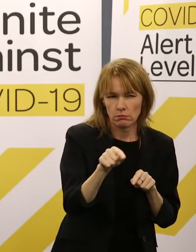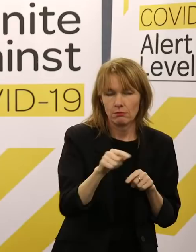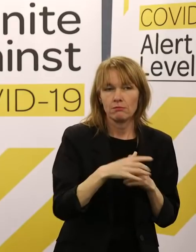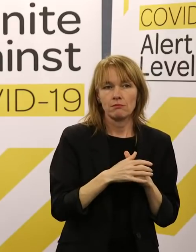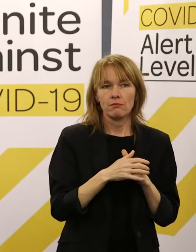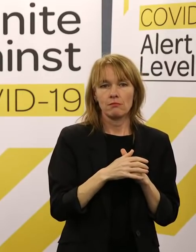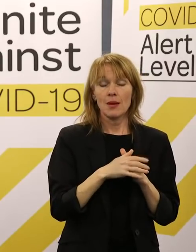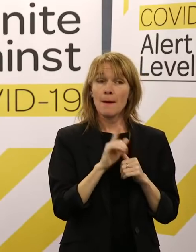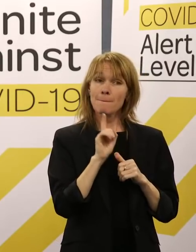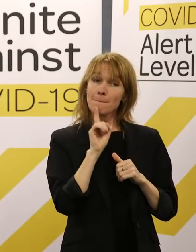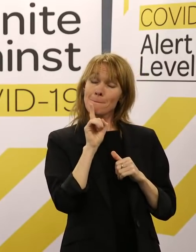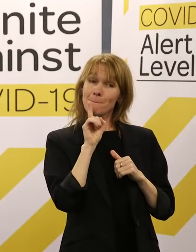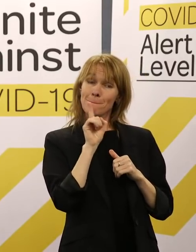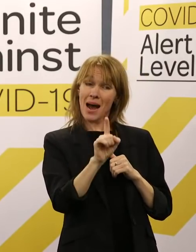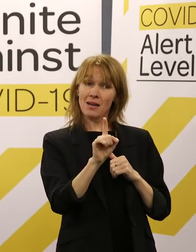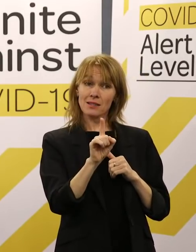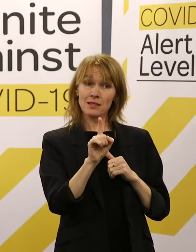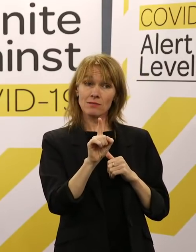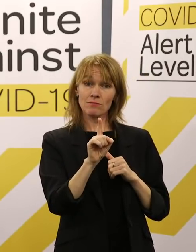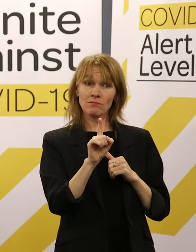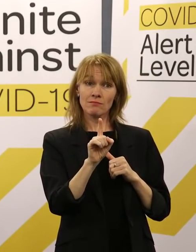itself